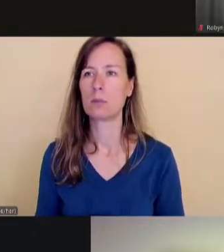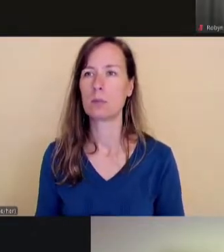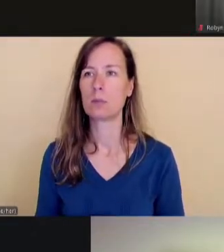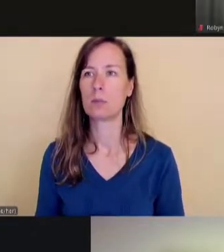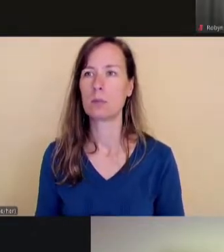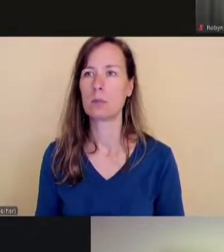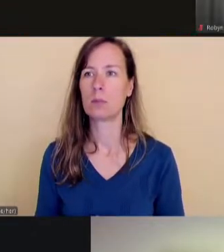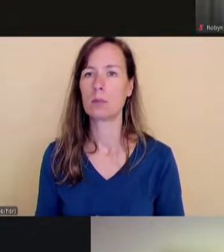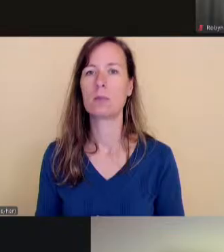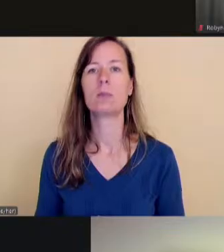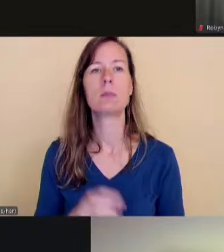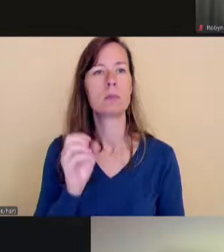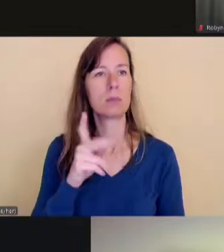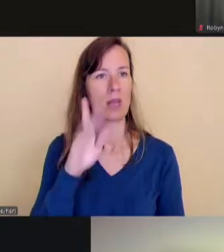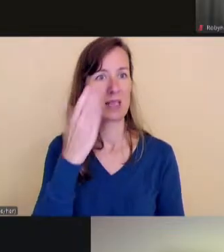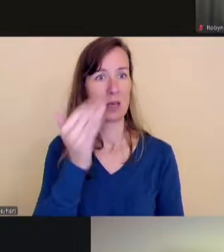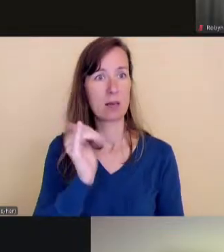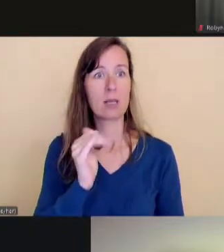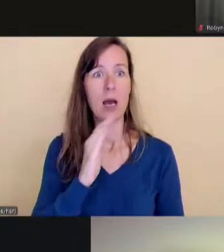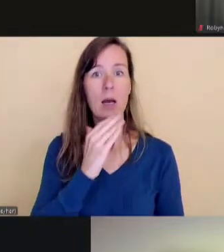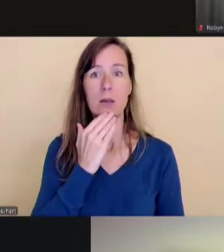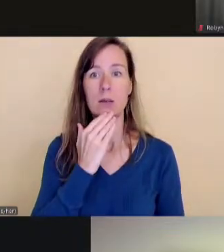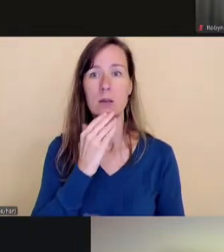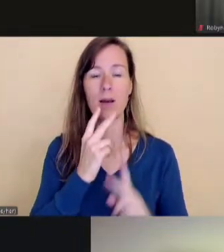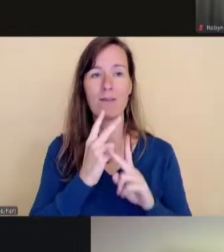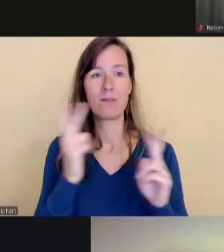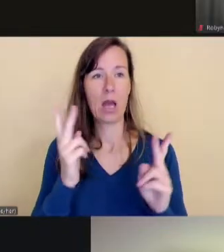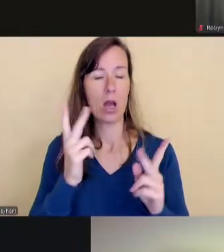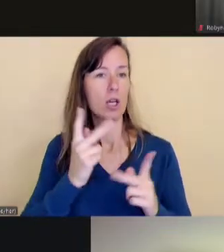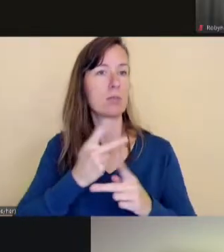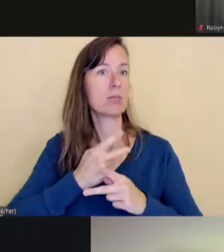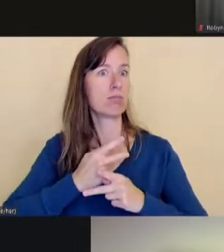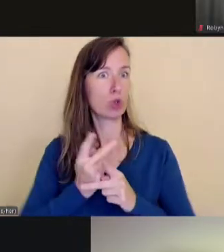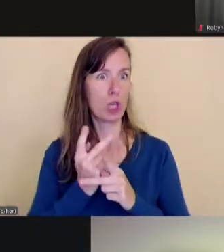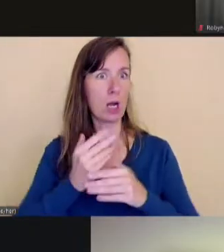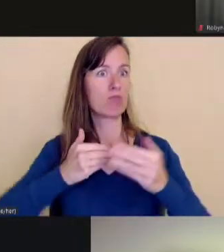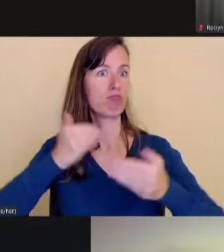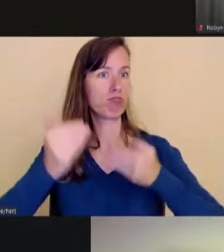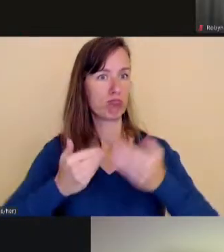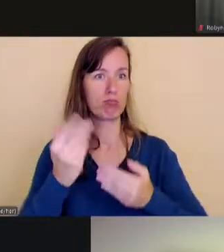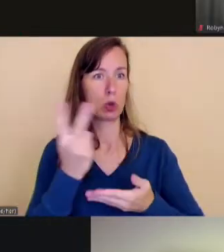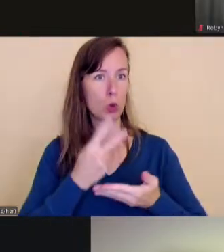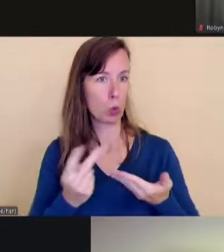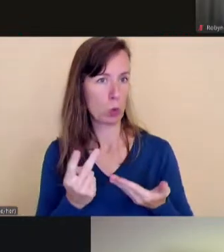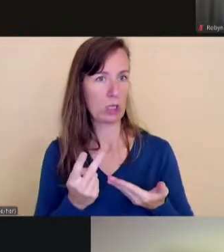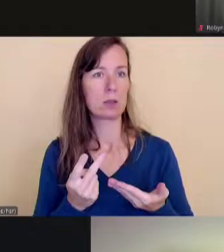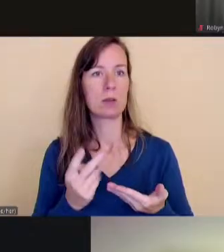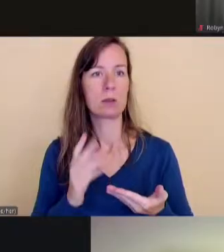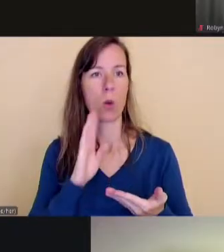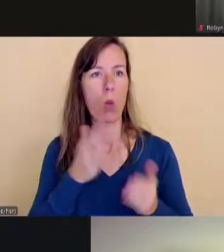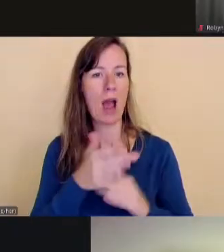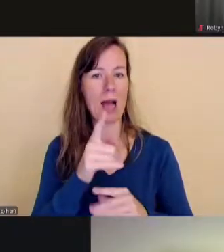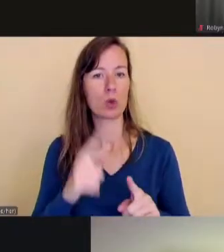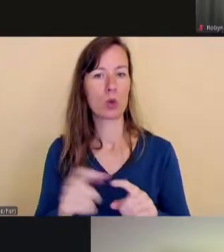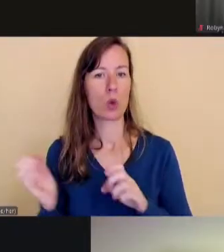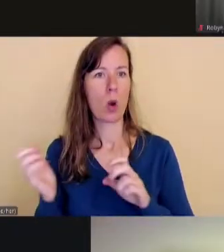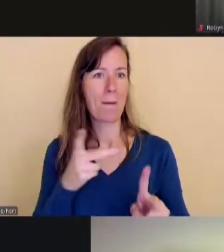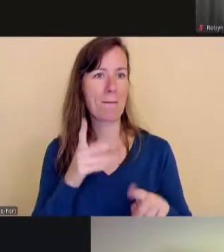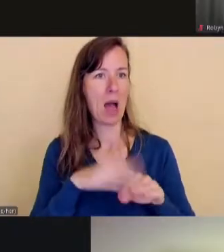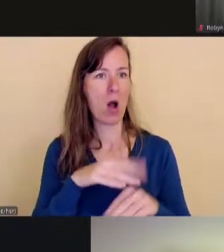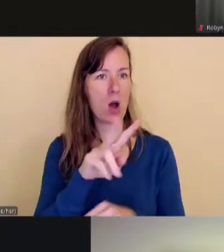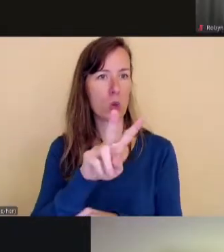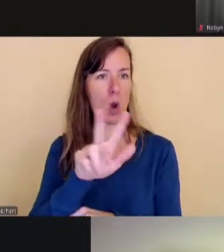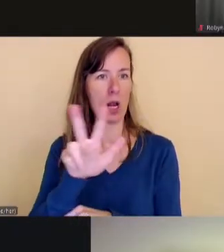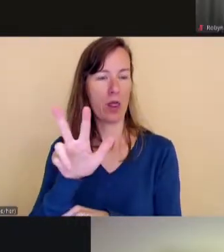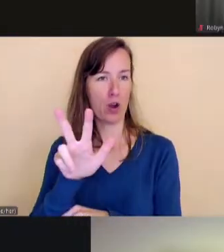So this seems like it's been a very productive 2 weeks. We will ask you to come back on the 23rd